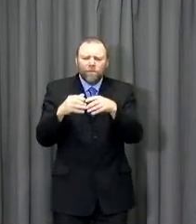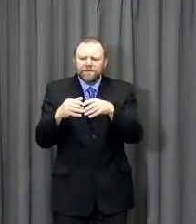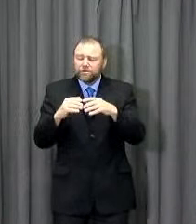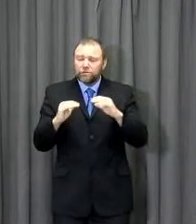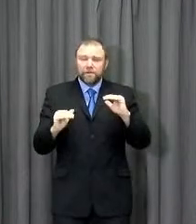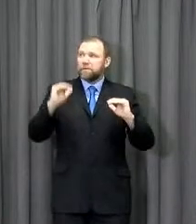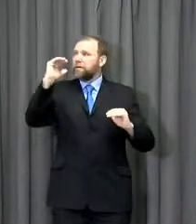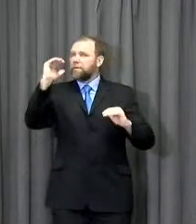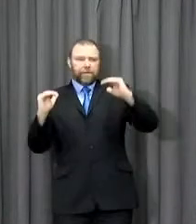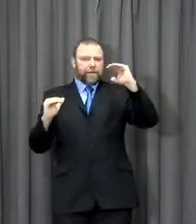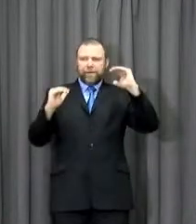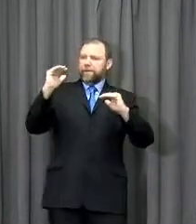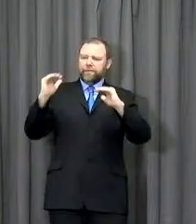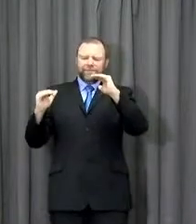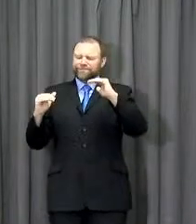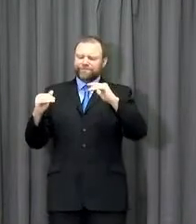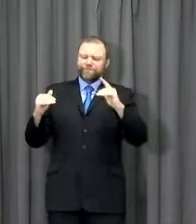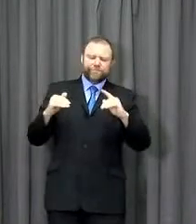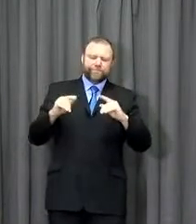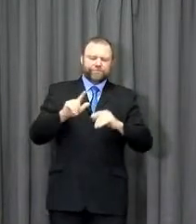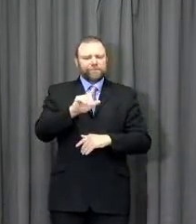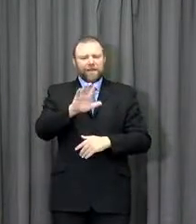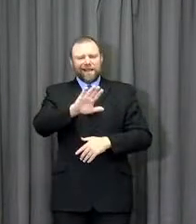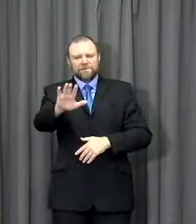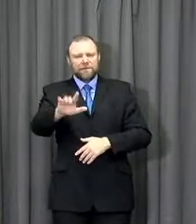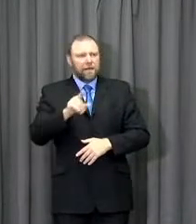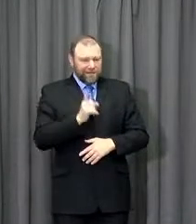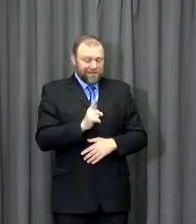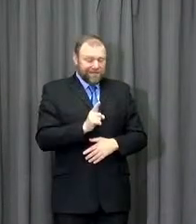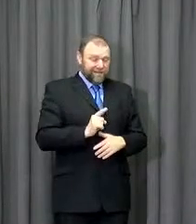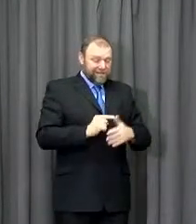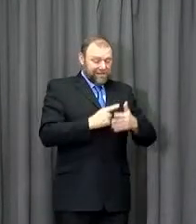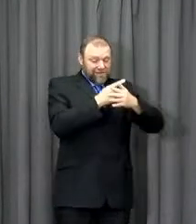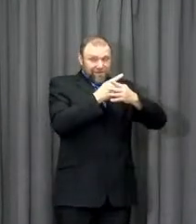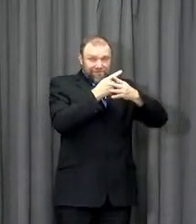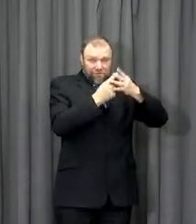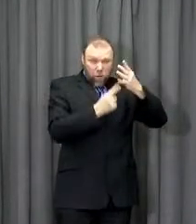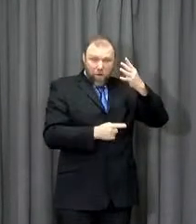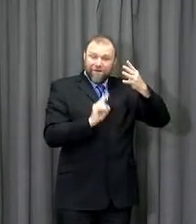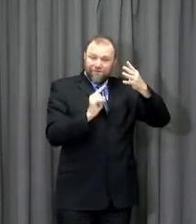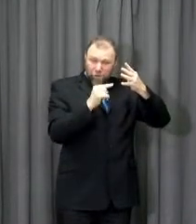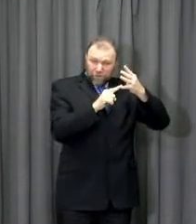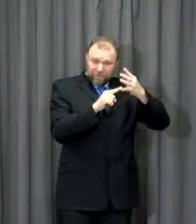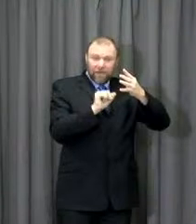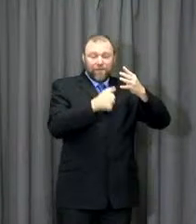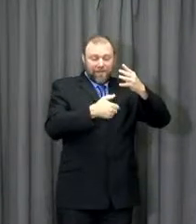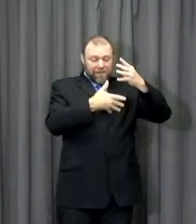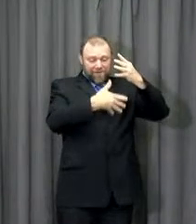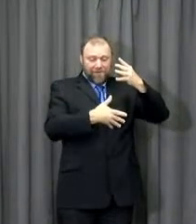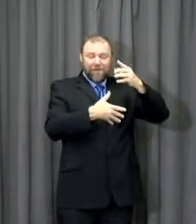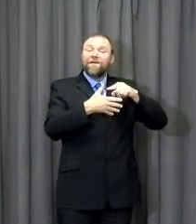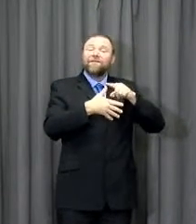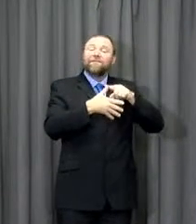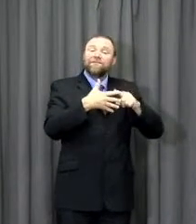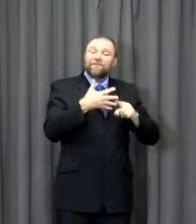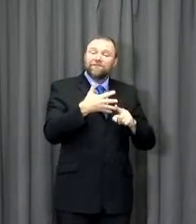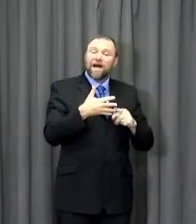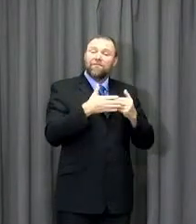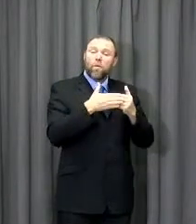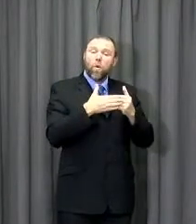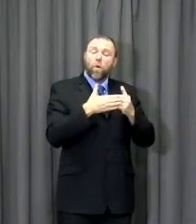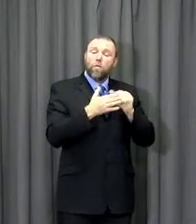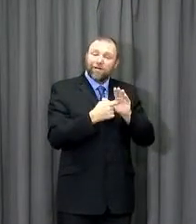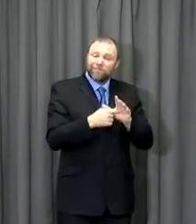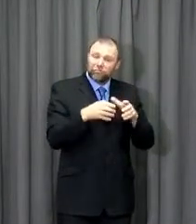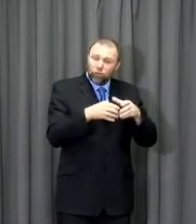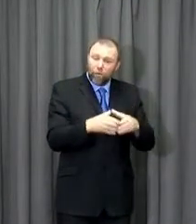be way down the road. We have to get through the 9 groups that we've already identified through the JCVI in the first case, because those are the people